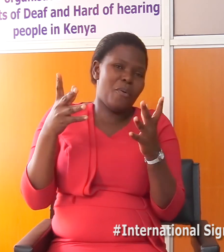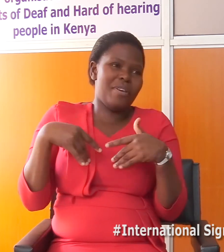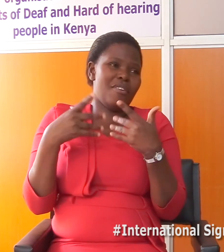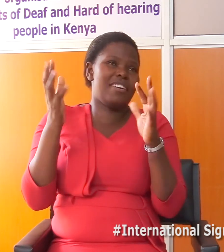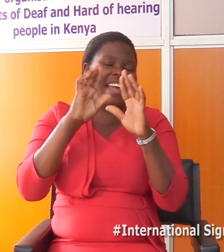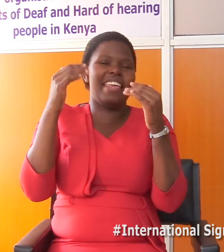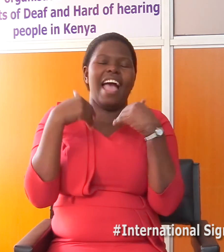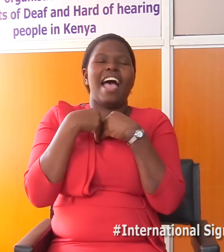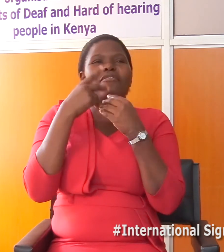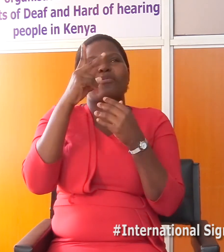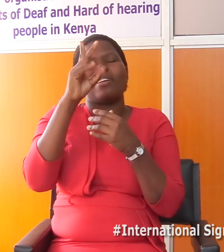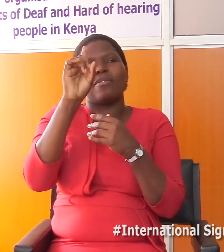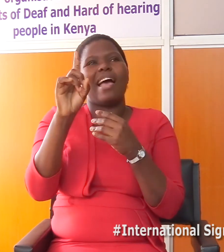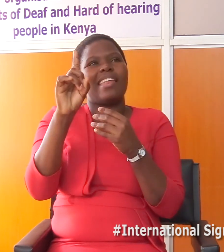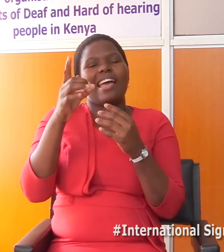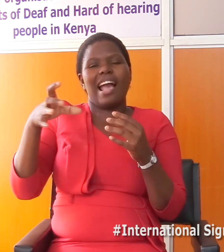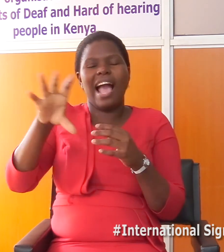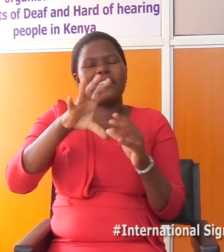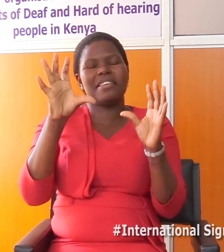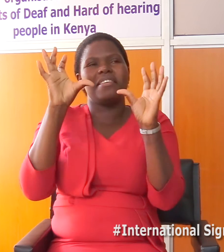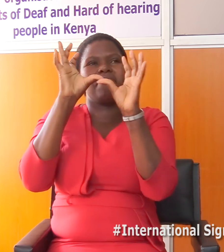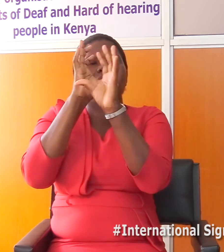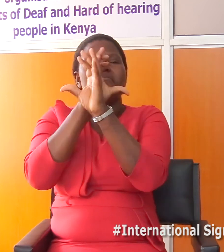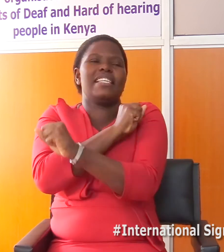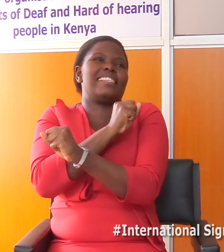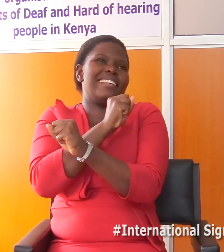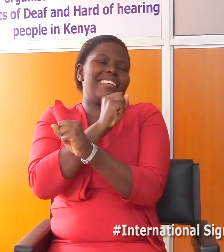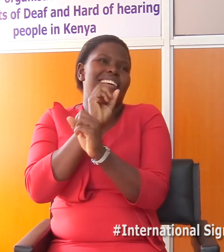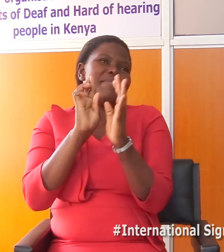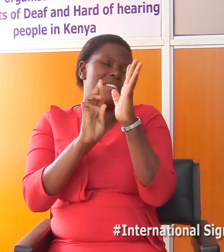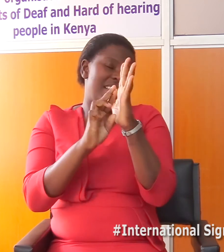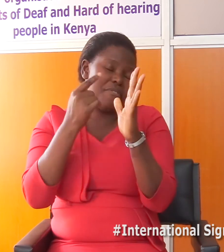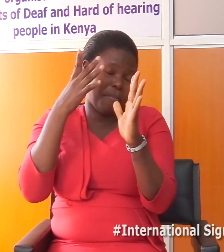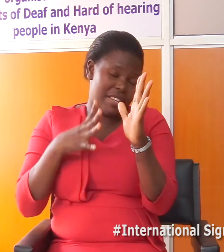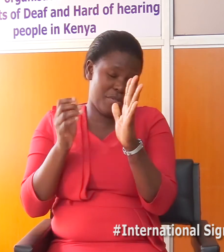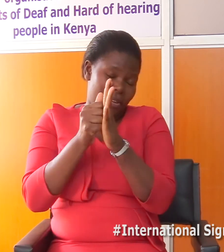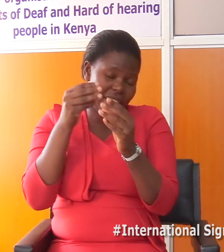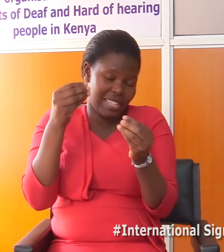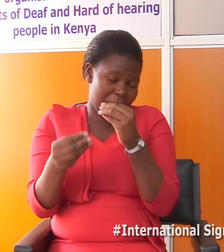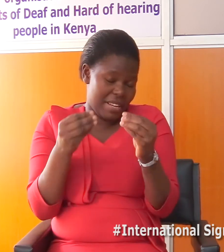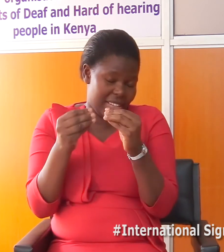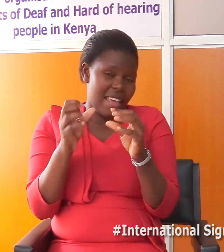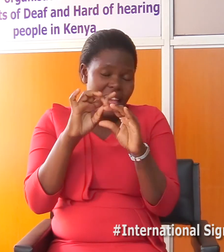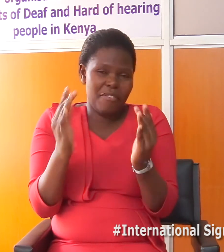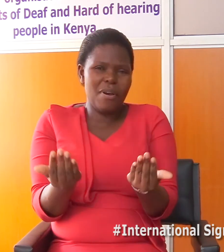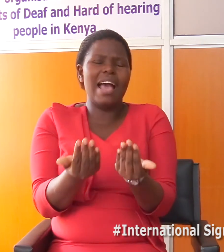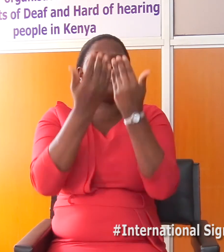Maybe let me talk about election. For example, I think when you check of these people representation in every county,